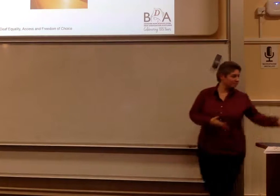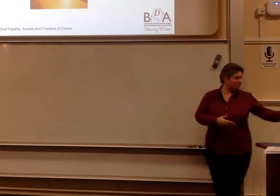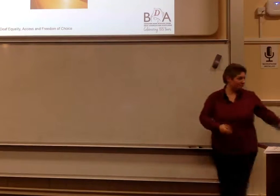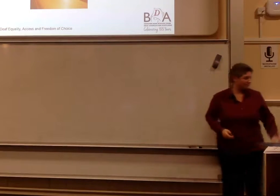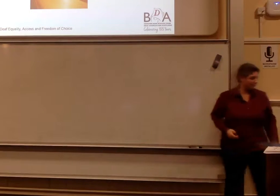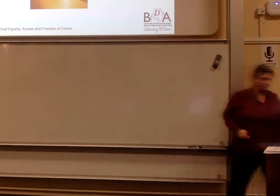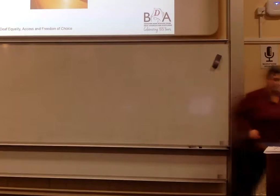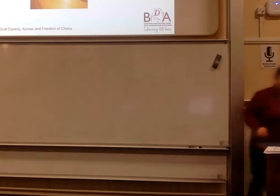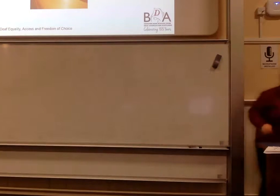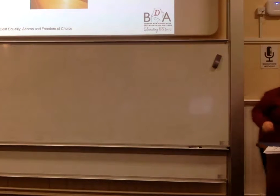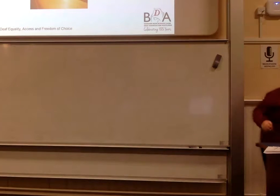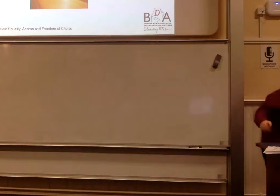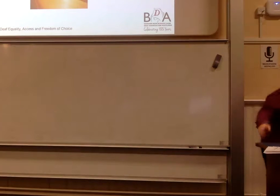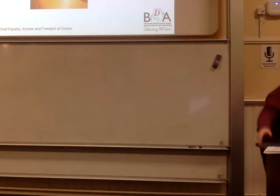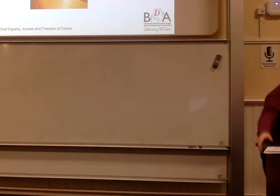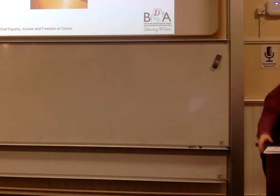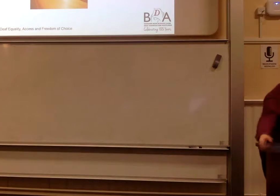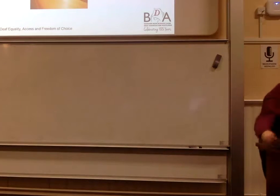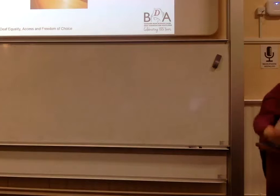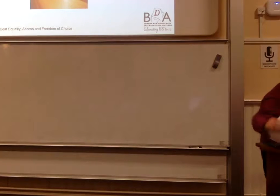much.